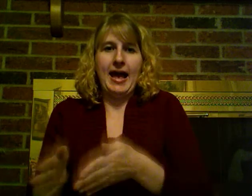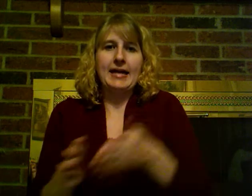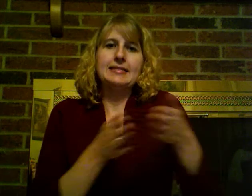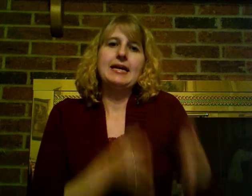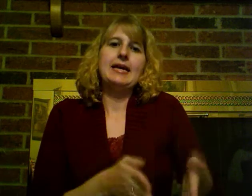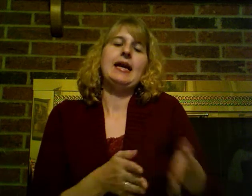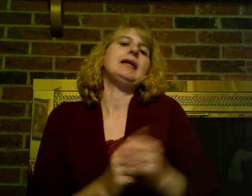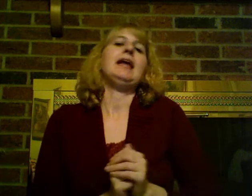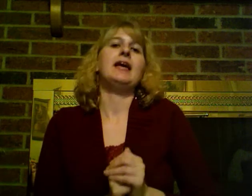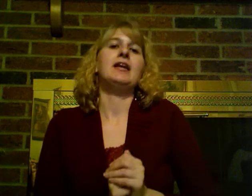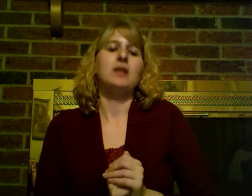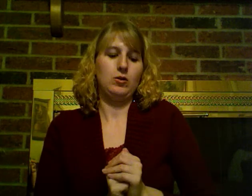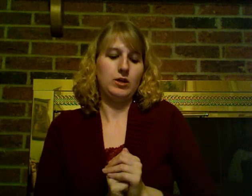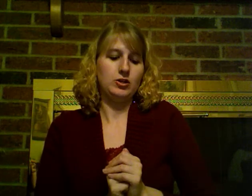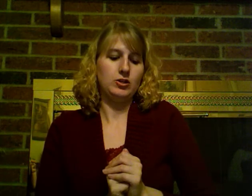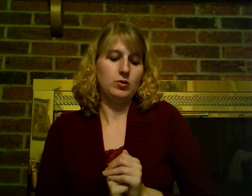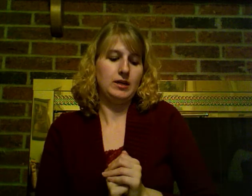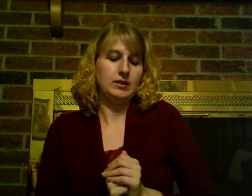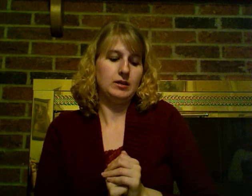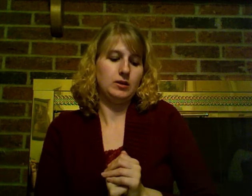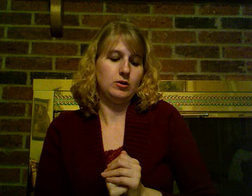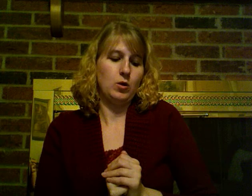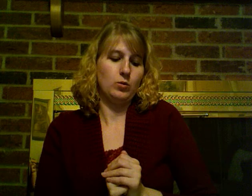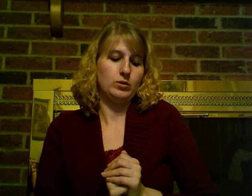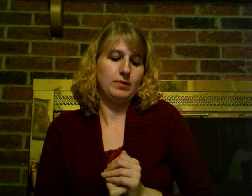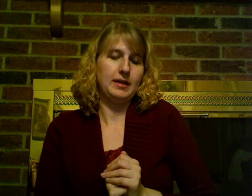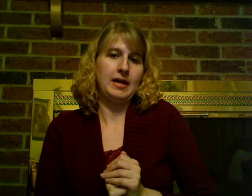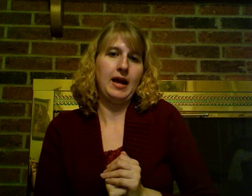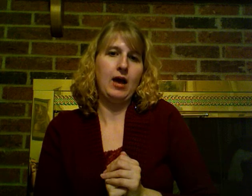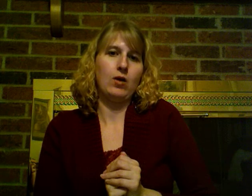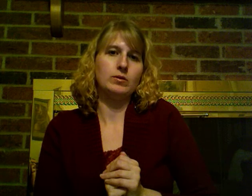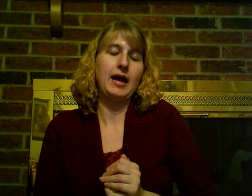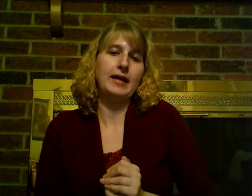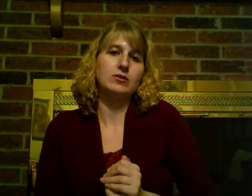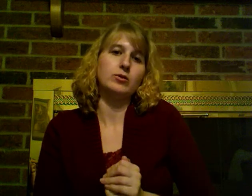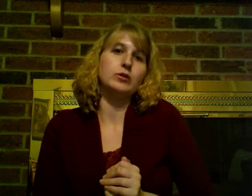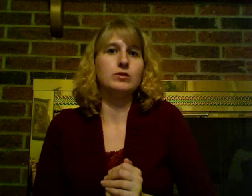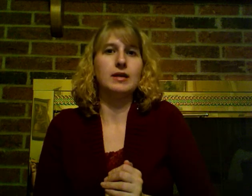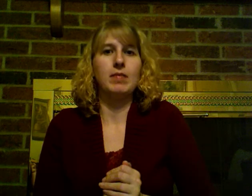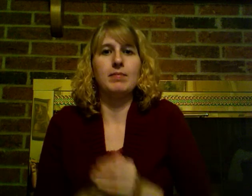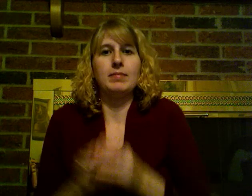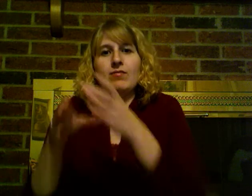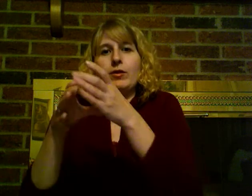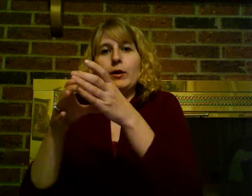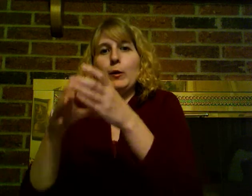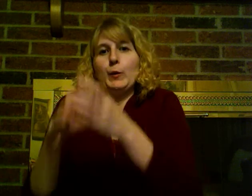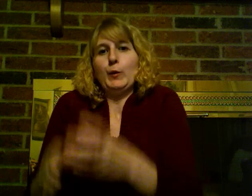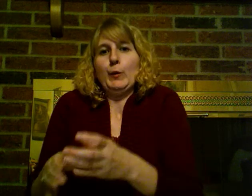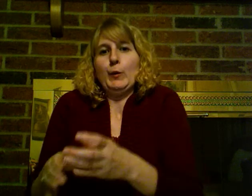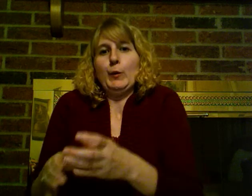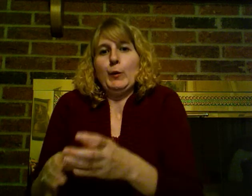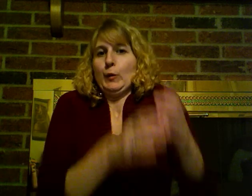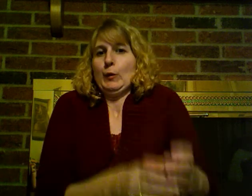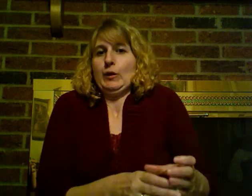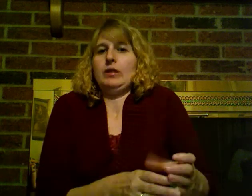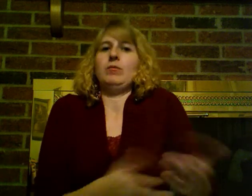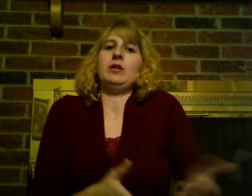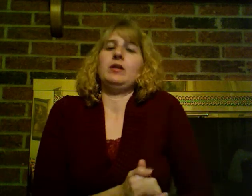slacks, and again, you can show these, depending on how tight or loose they might be. If they're, then we know that it's